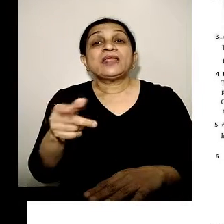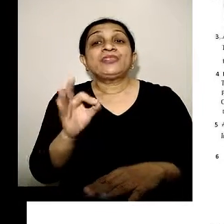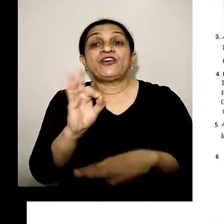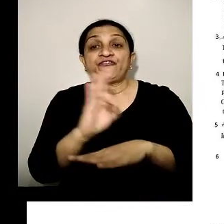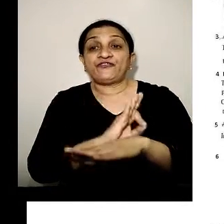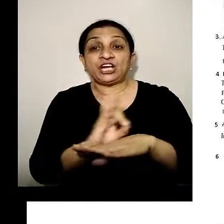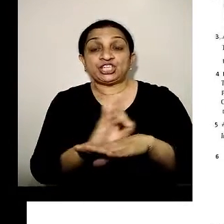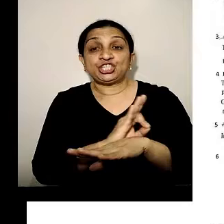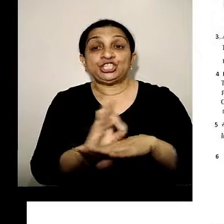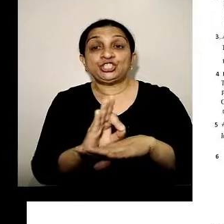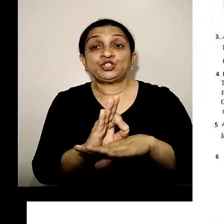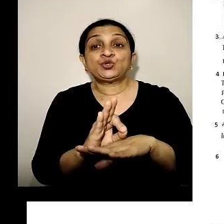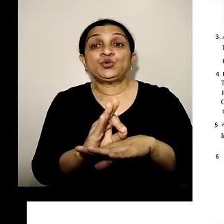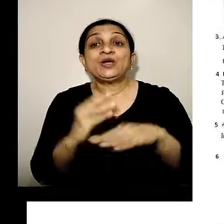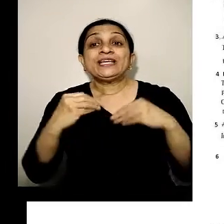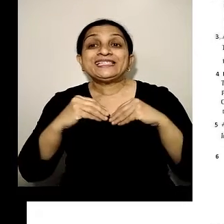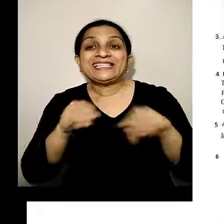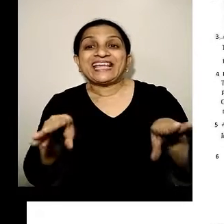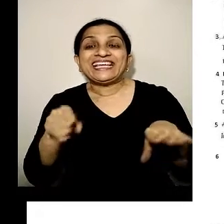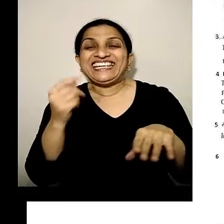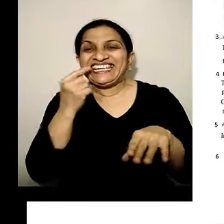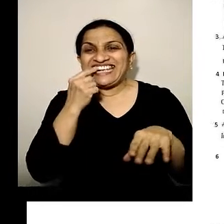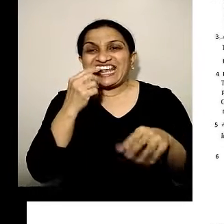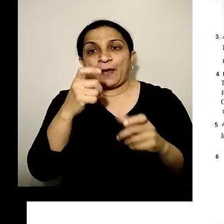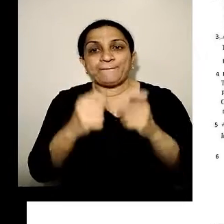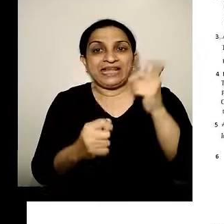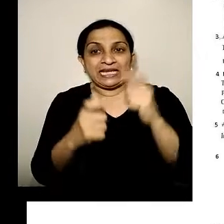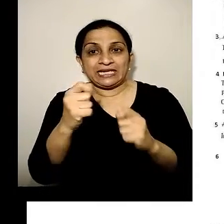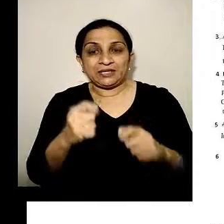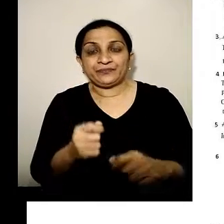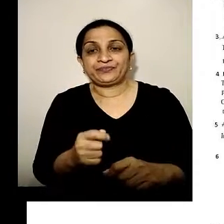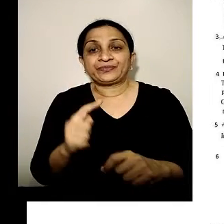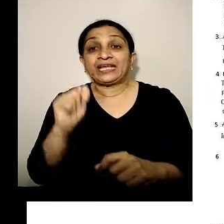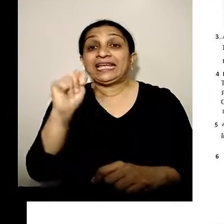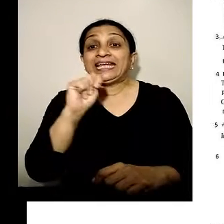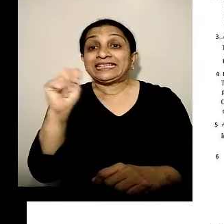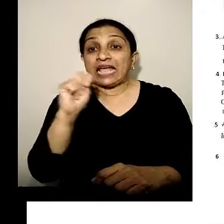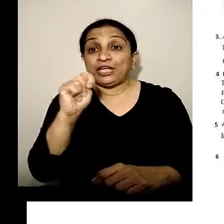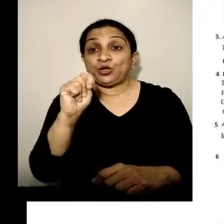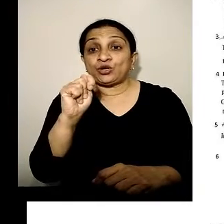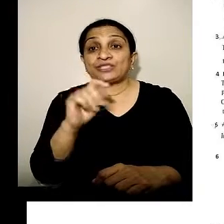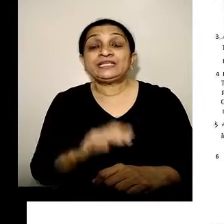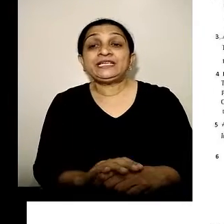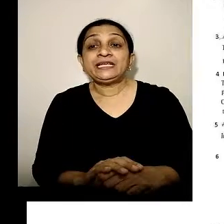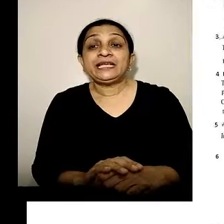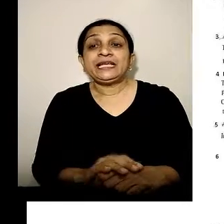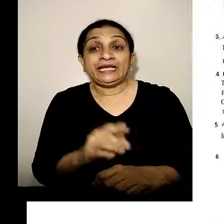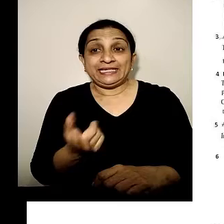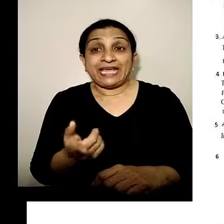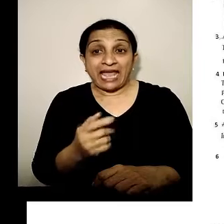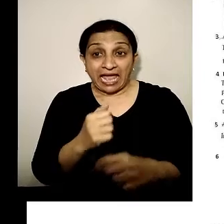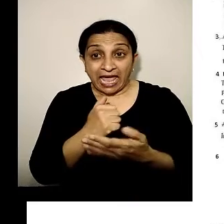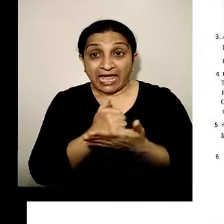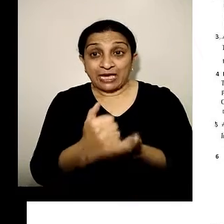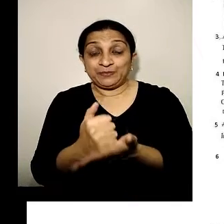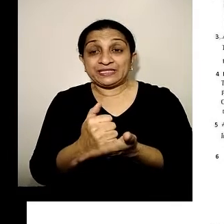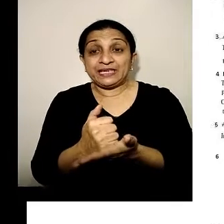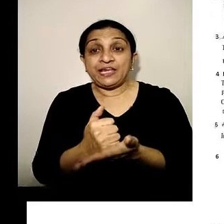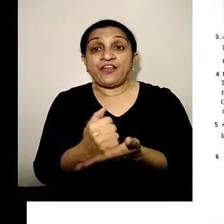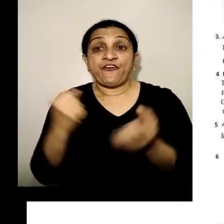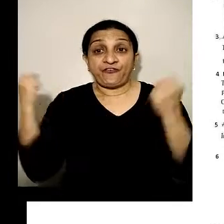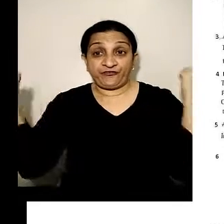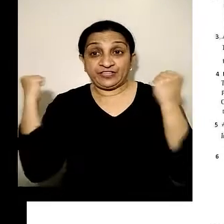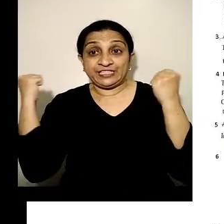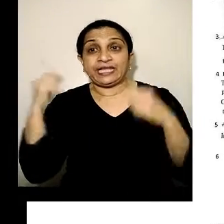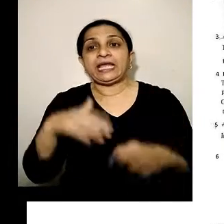prolactin. The function is to secrete milk. Thyroxine, it helps